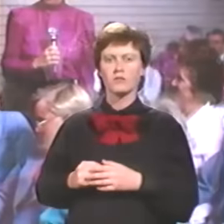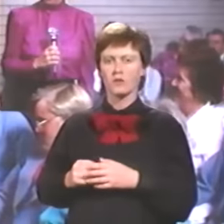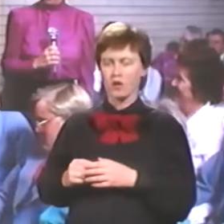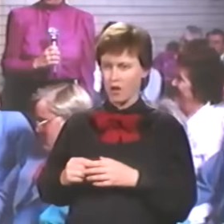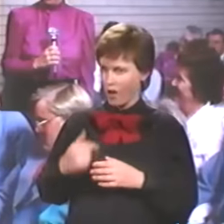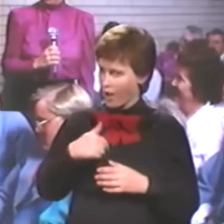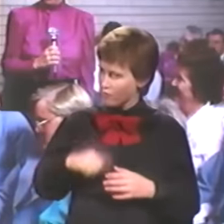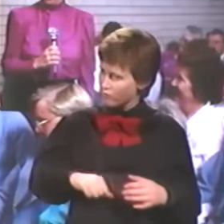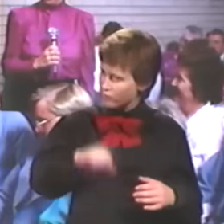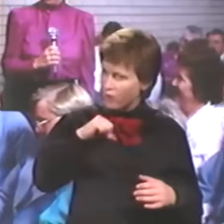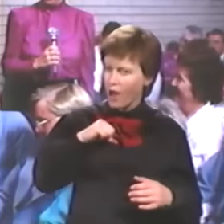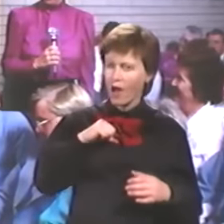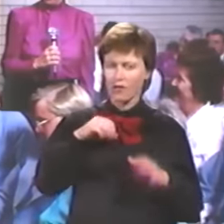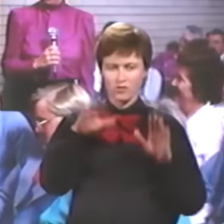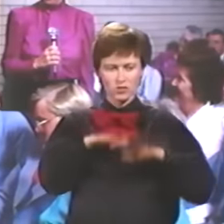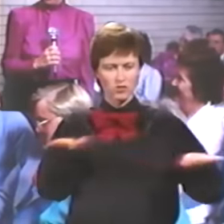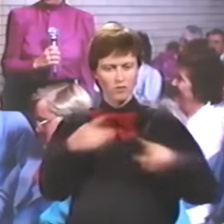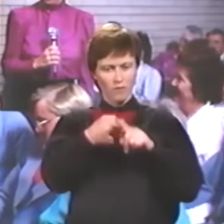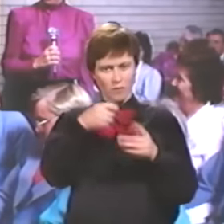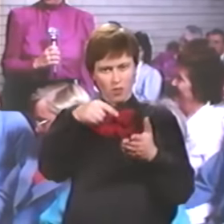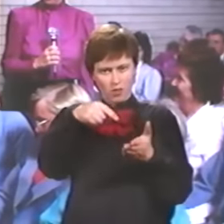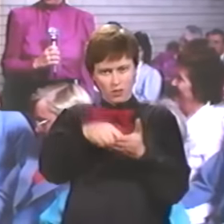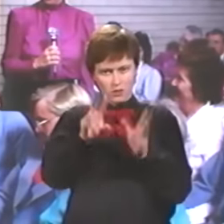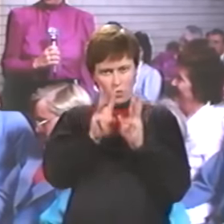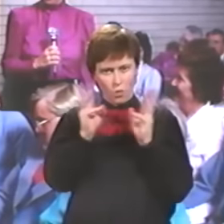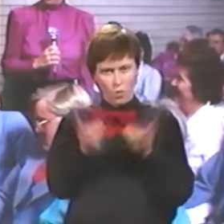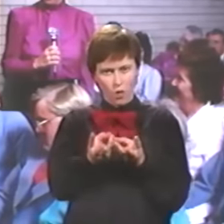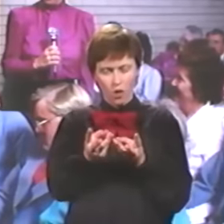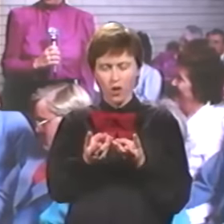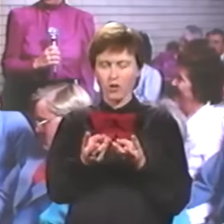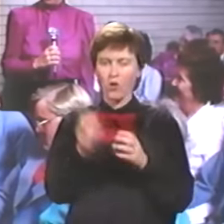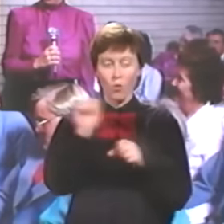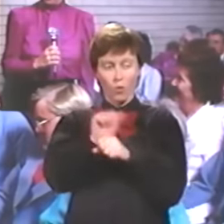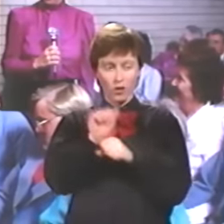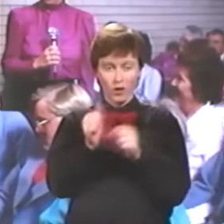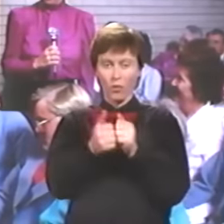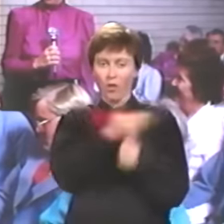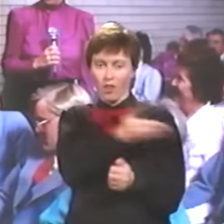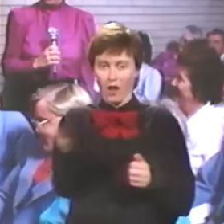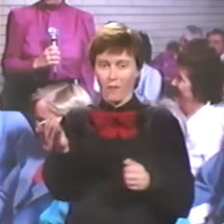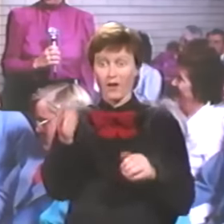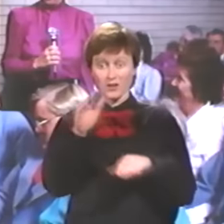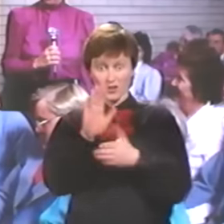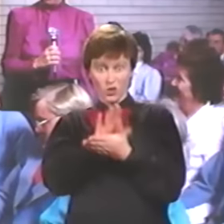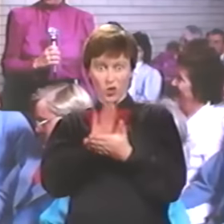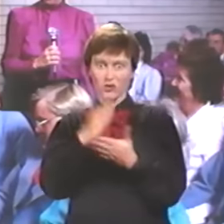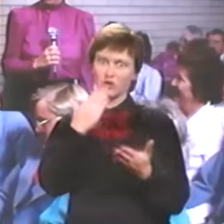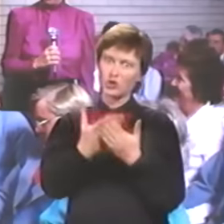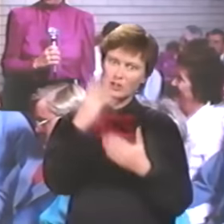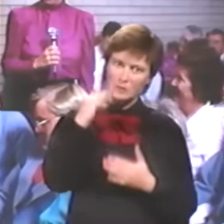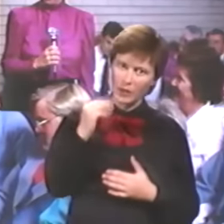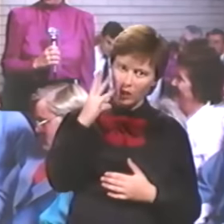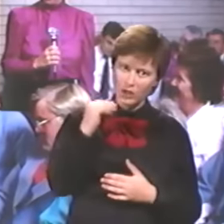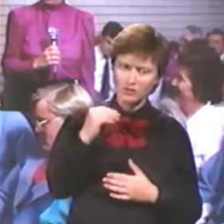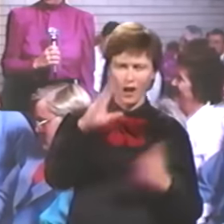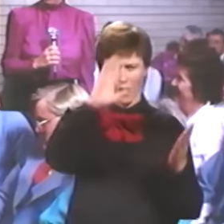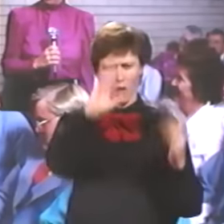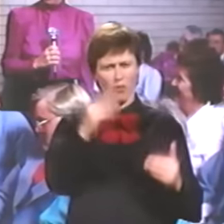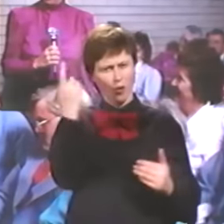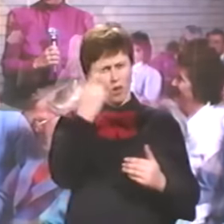And I'm so proud of the kids from this ward. Working with them at school has been a great experience. I hope they know how glad I am to be teaching